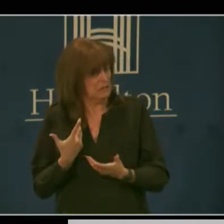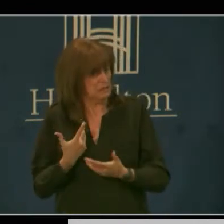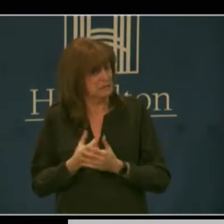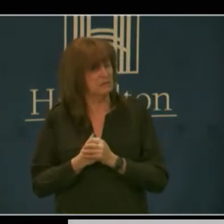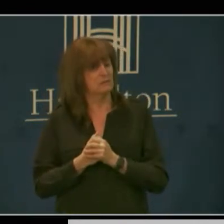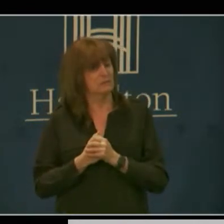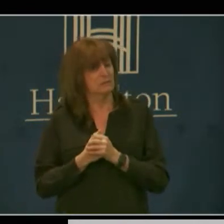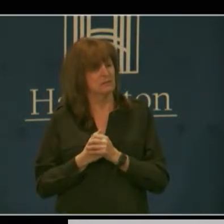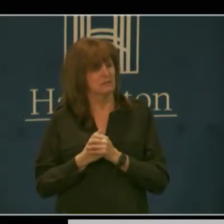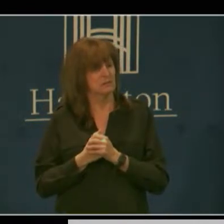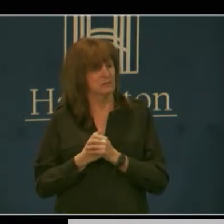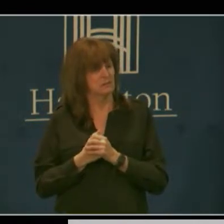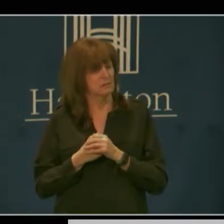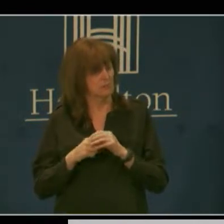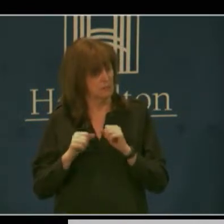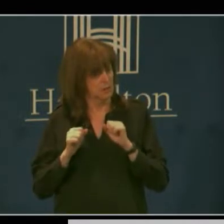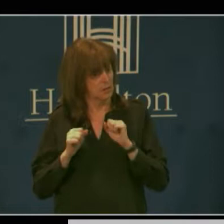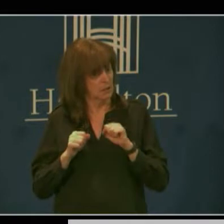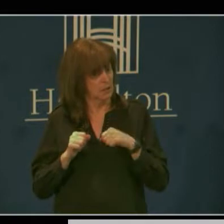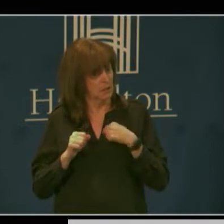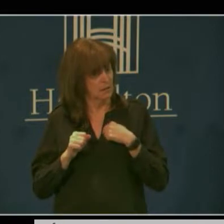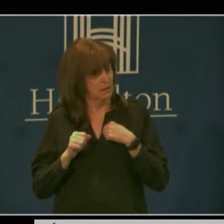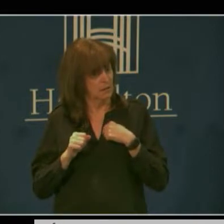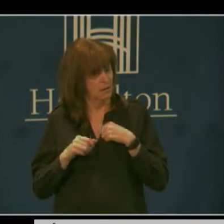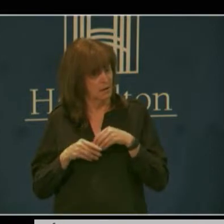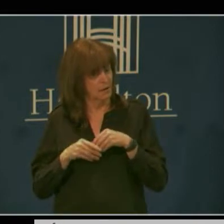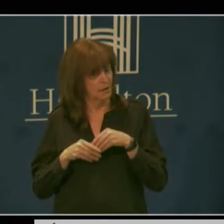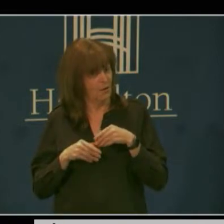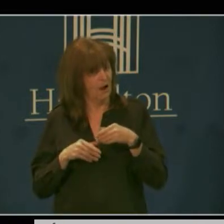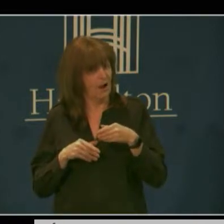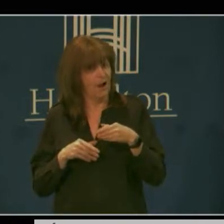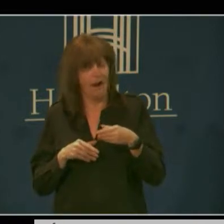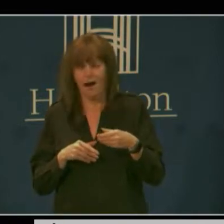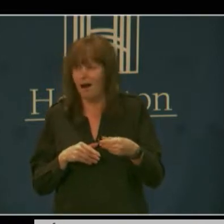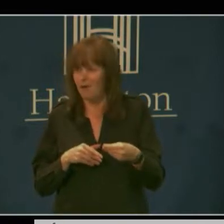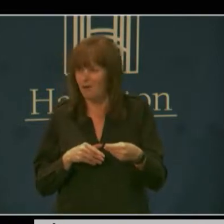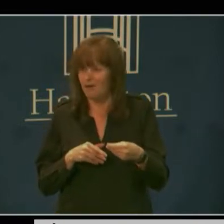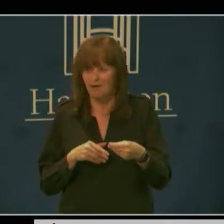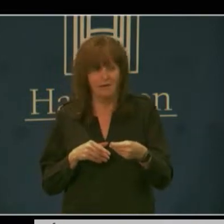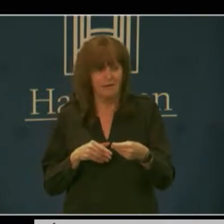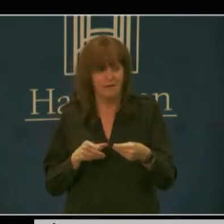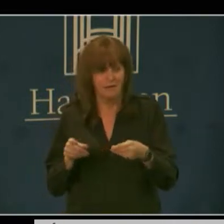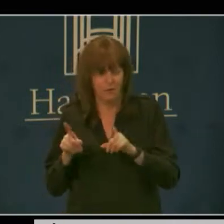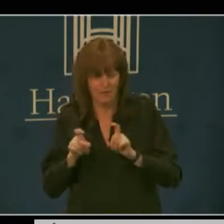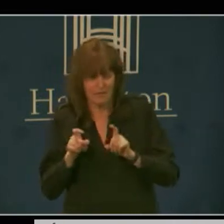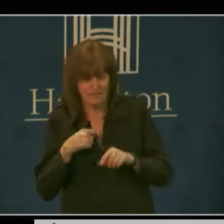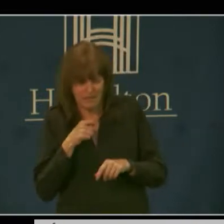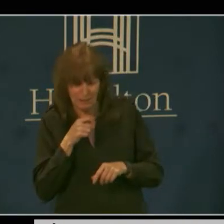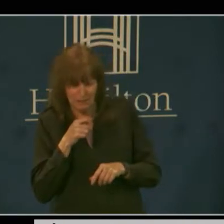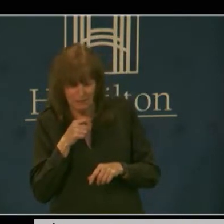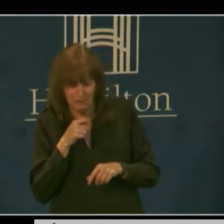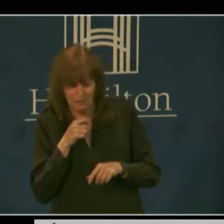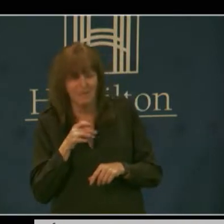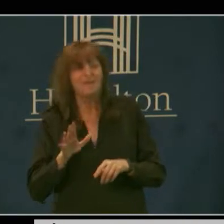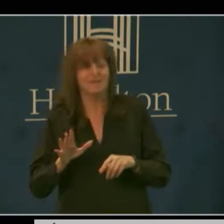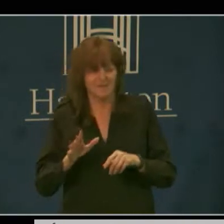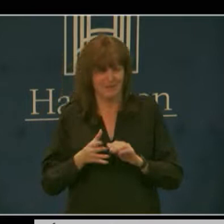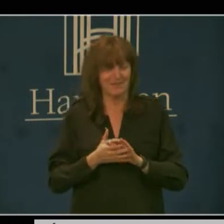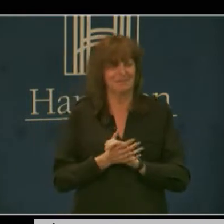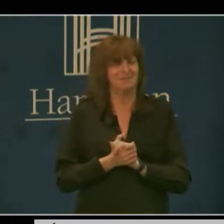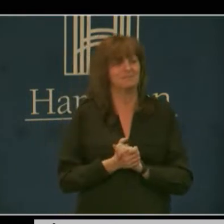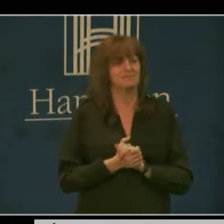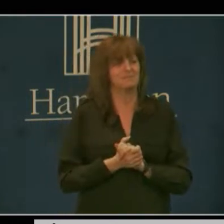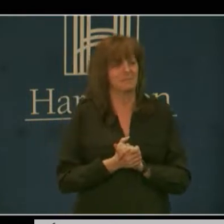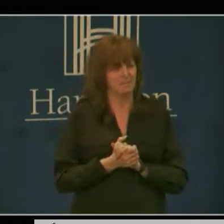Thank you for the pointer. I'm going to sound like a bit of a broken record. So what do we mean by self-isolation? That 6-foot